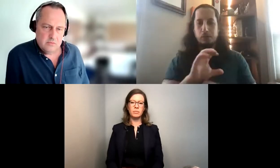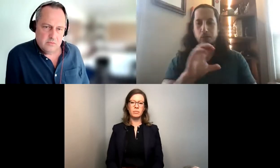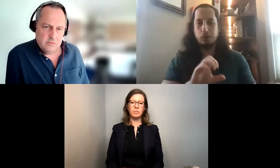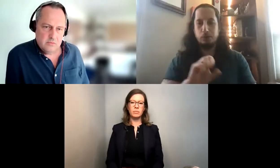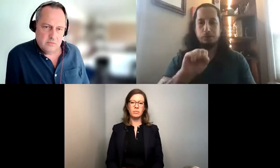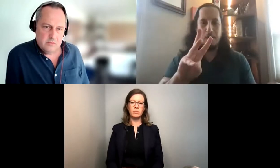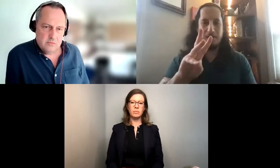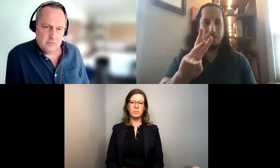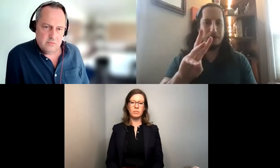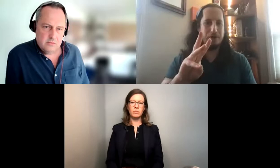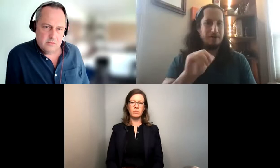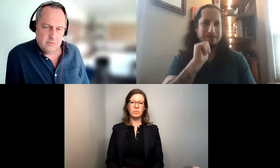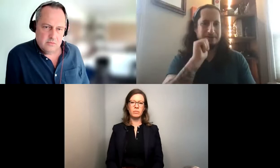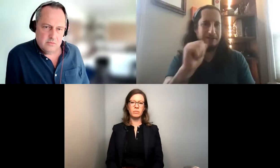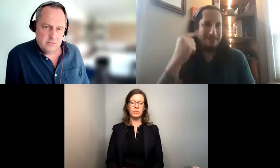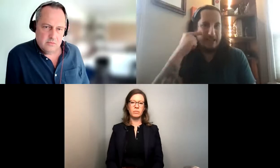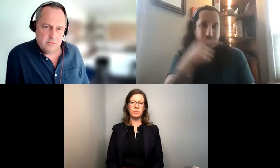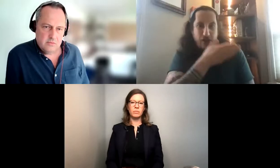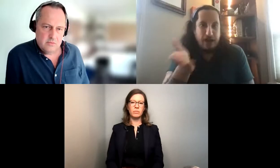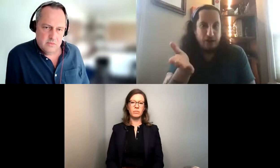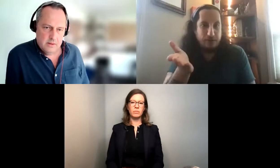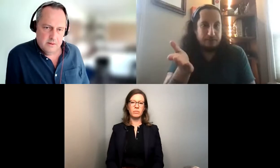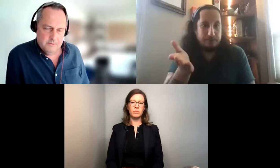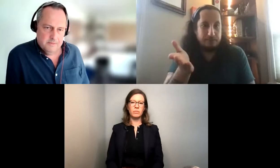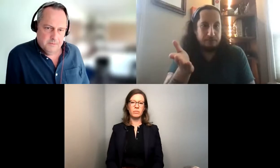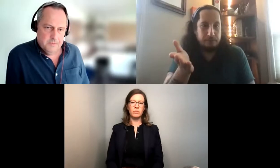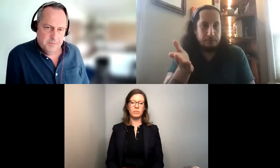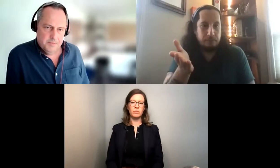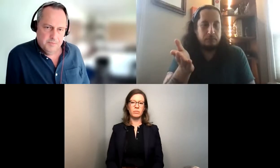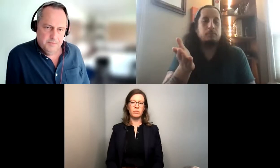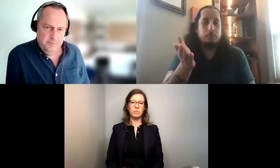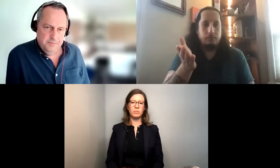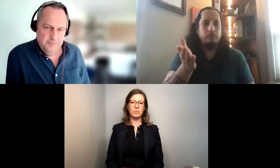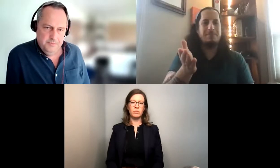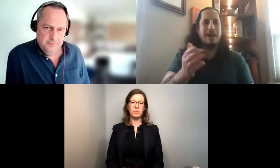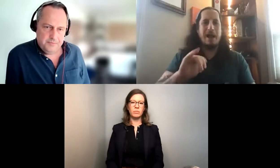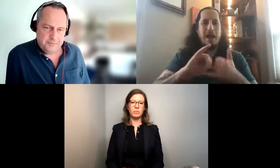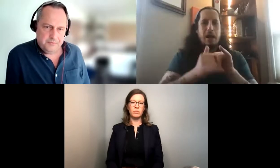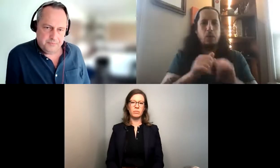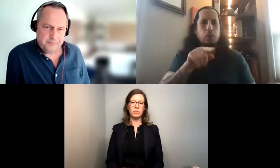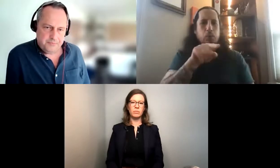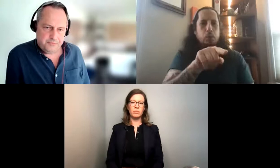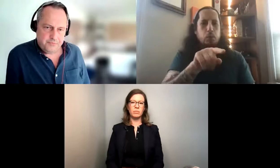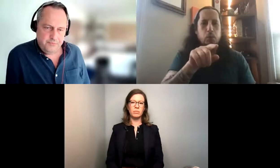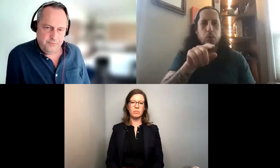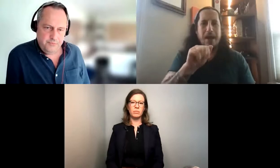on them, or the computer software didn't even think that they were there.